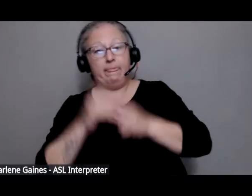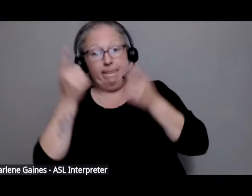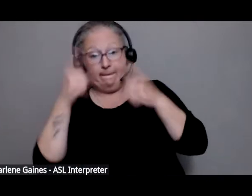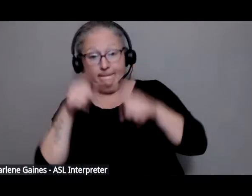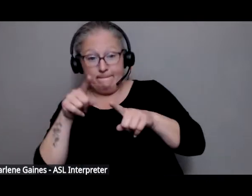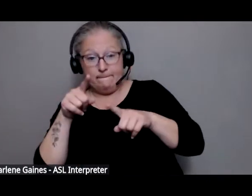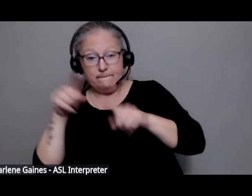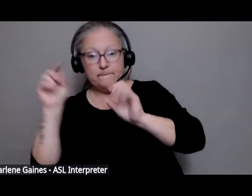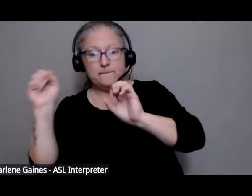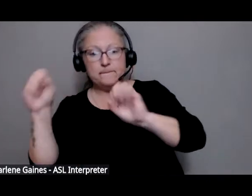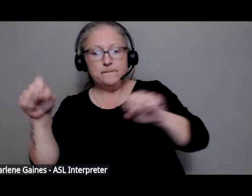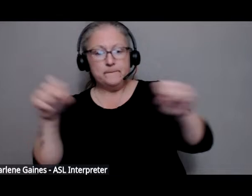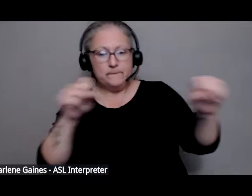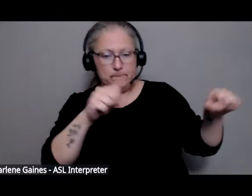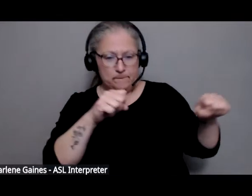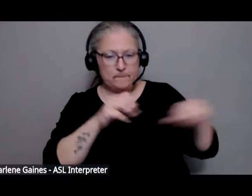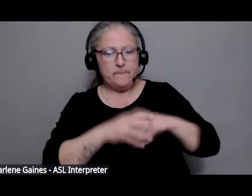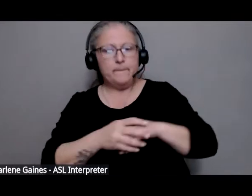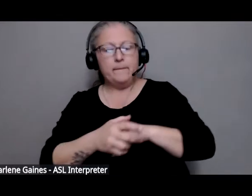favor? Aye.